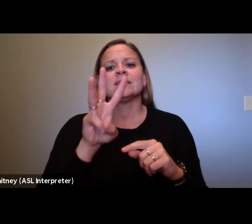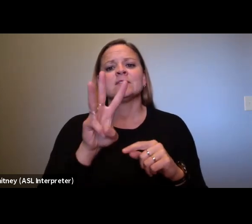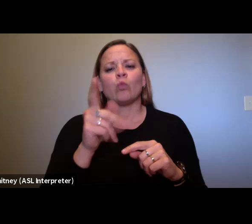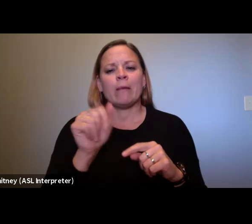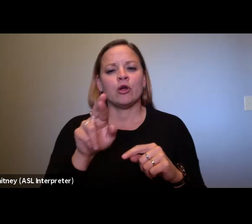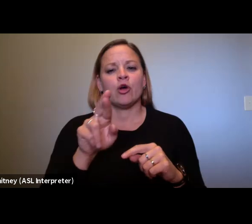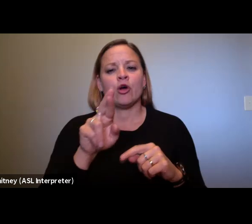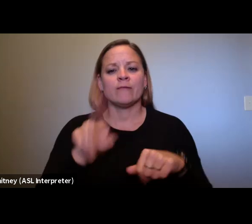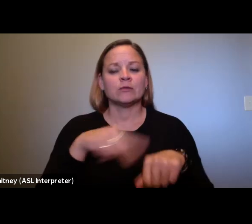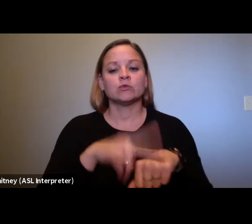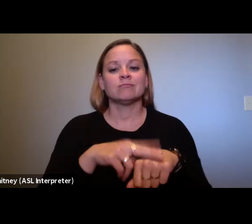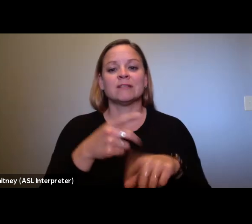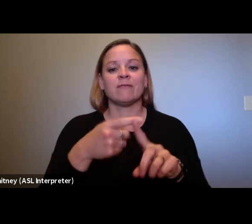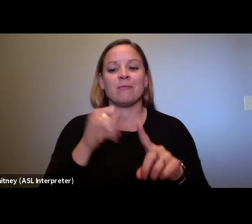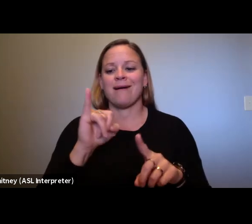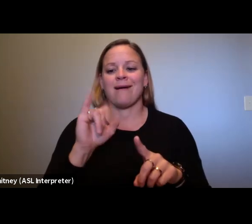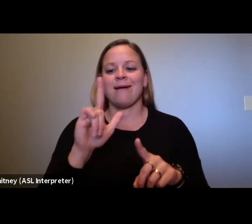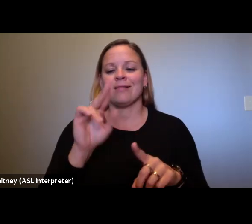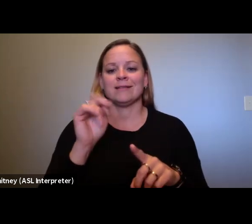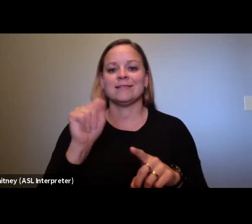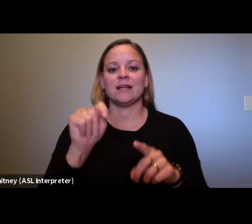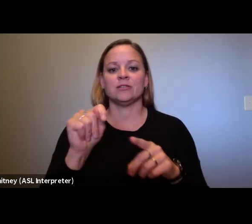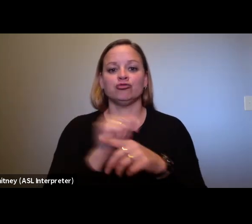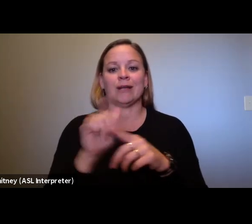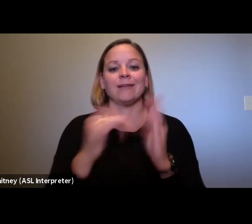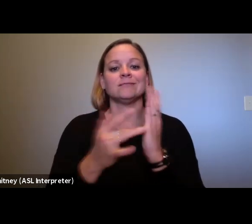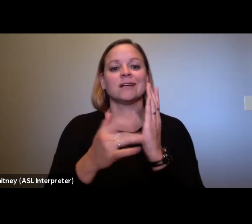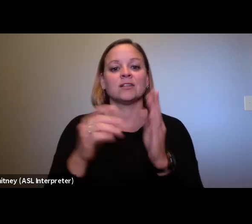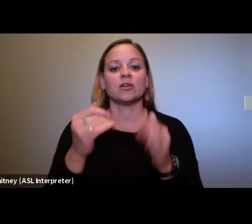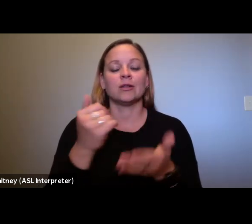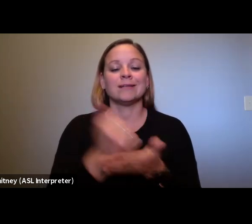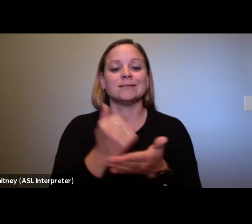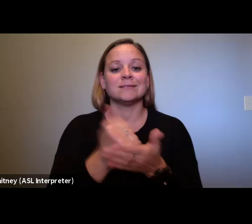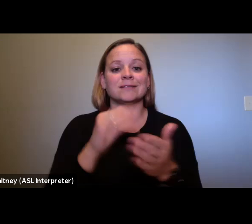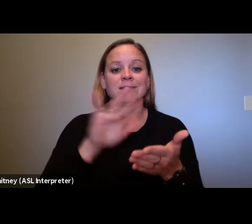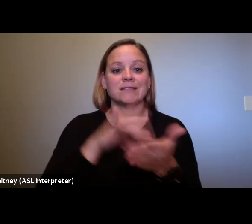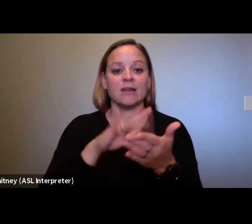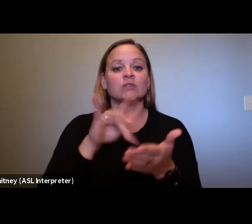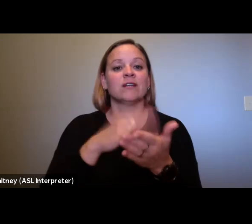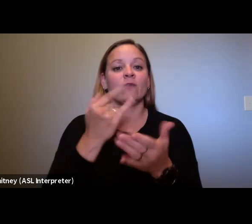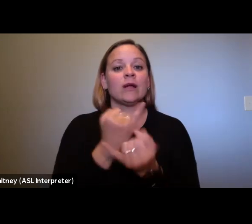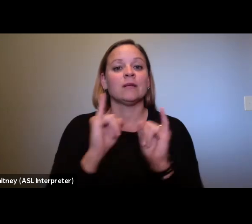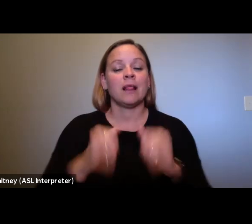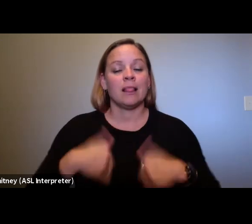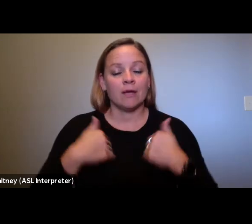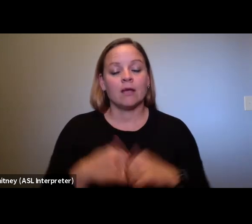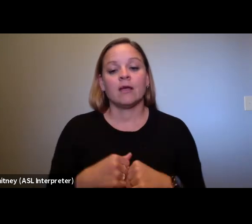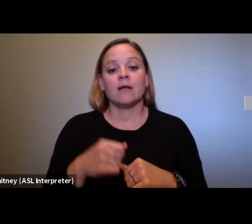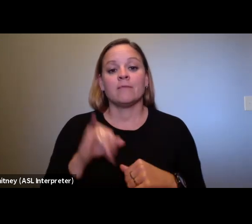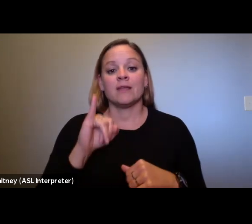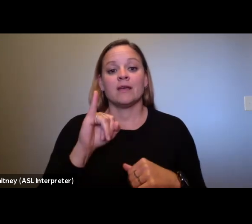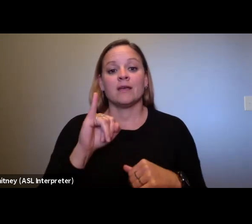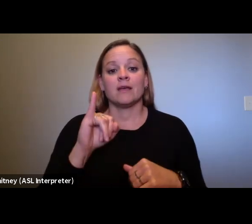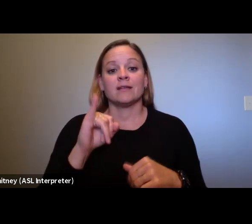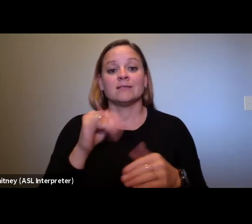course, brought to you by the ILNet Training and Technical Assistance Center for Centers for Independent Living. The ILNet is operated